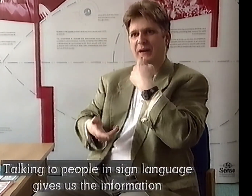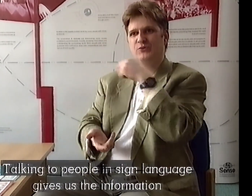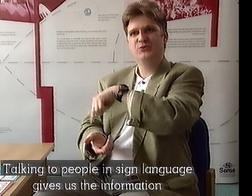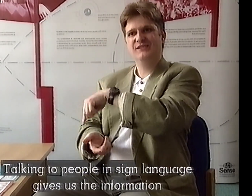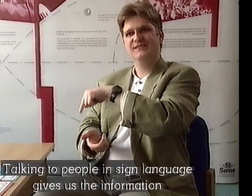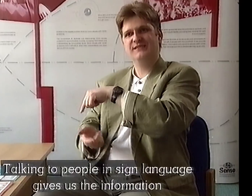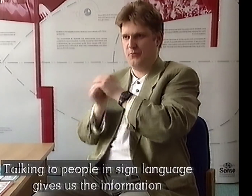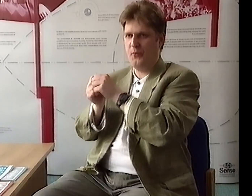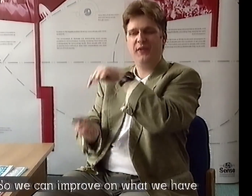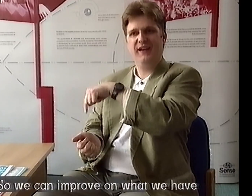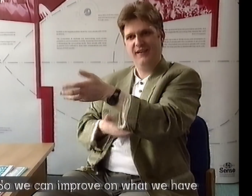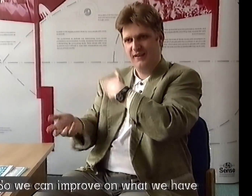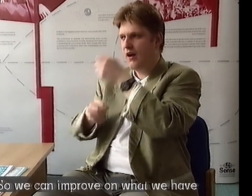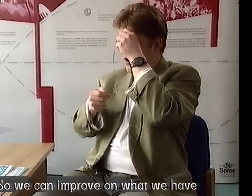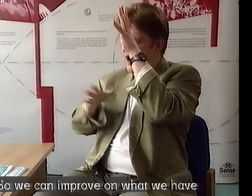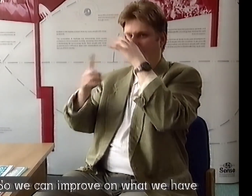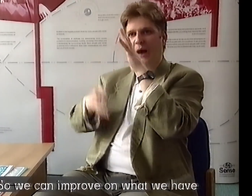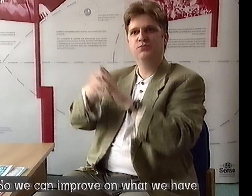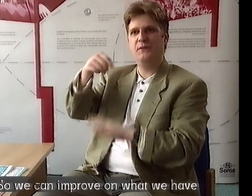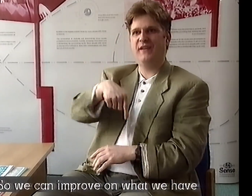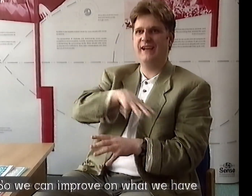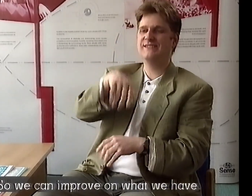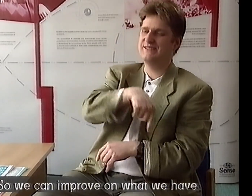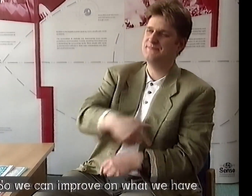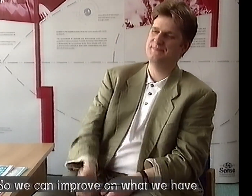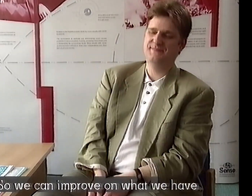information we need. It's so valuable. It means we can improve on what we already have.